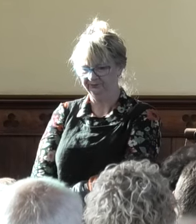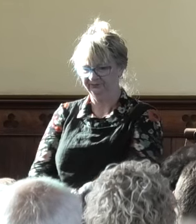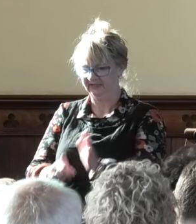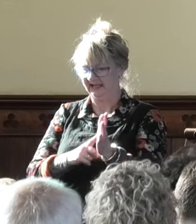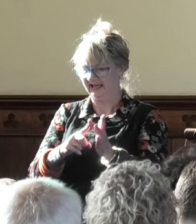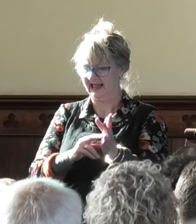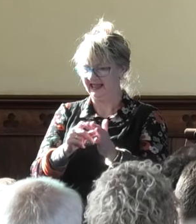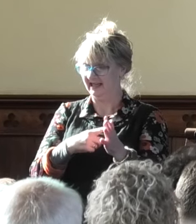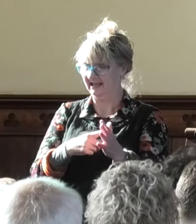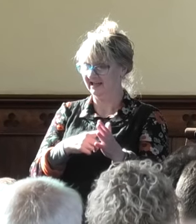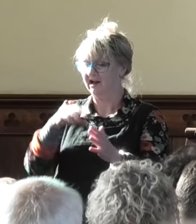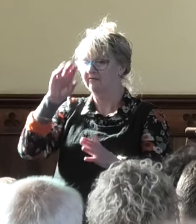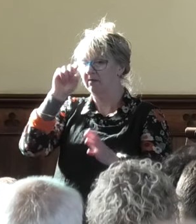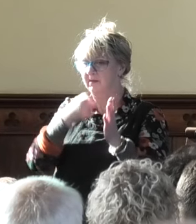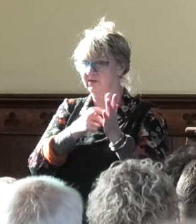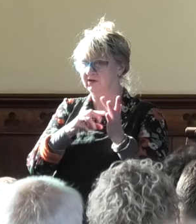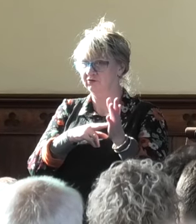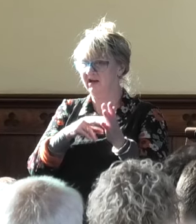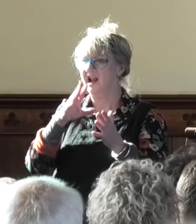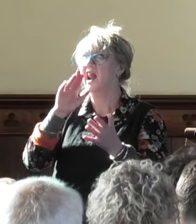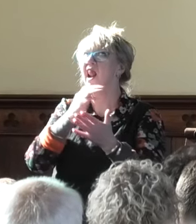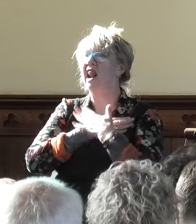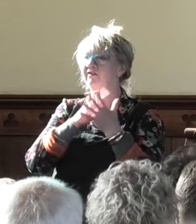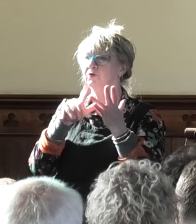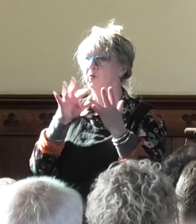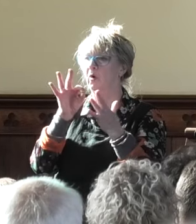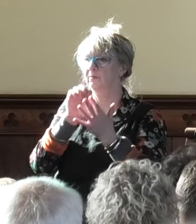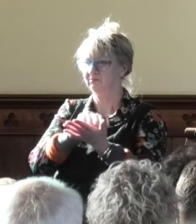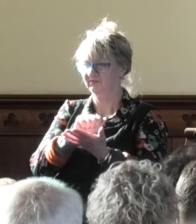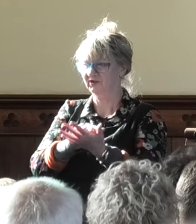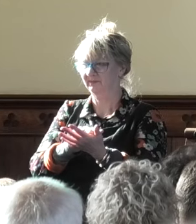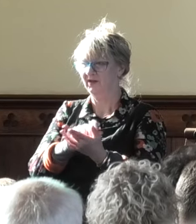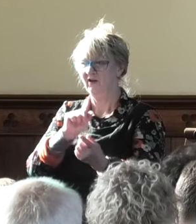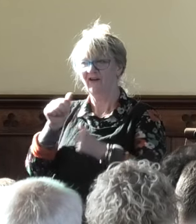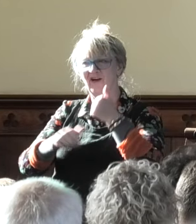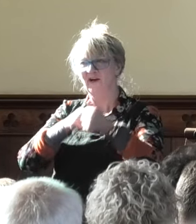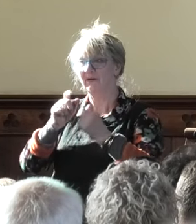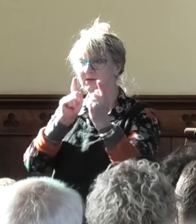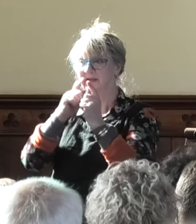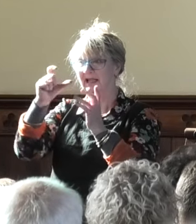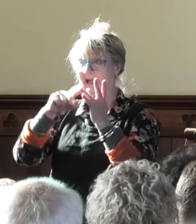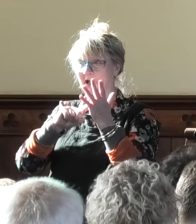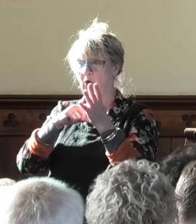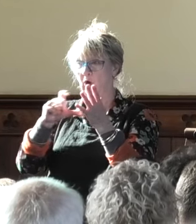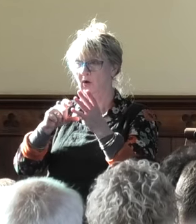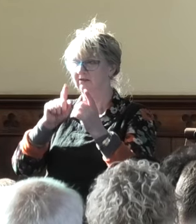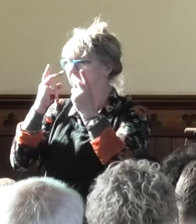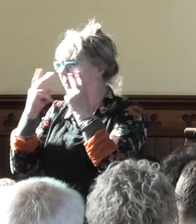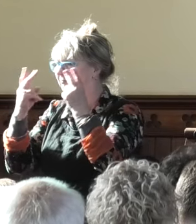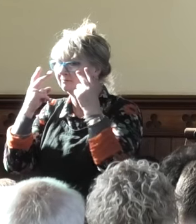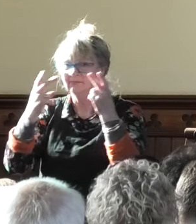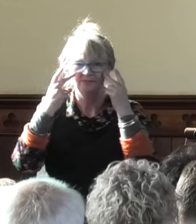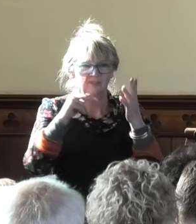Linda remembers that she and Rin loved to op shop. Her favourite was meeting up in Colac for the day and going around to all the op